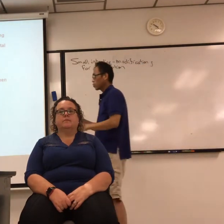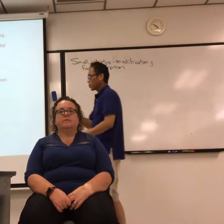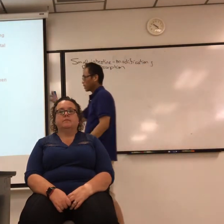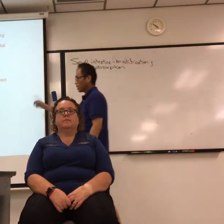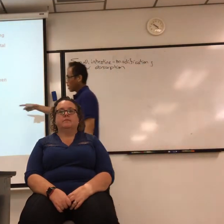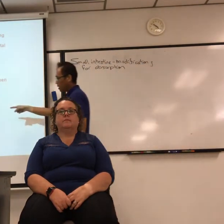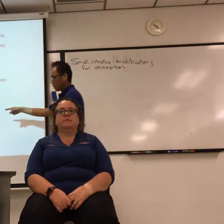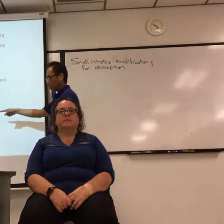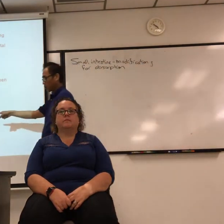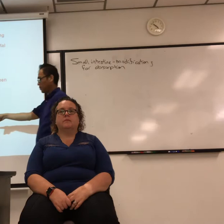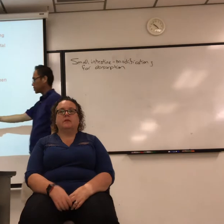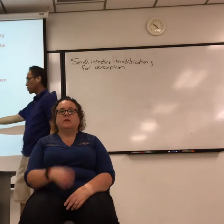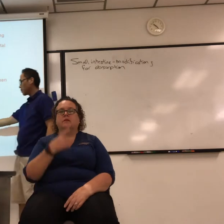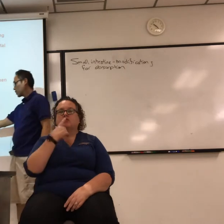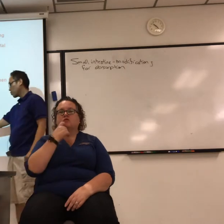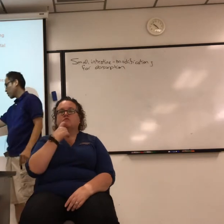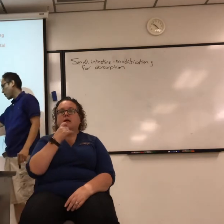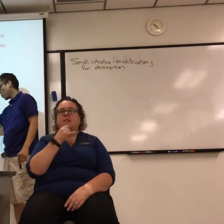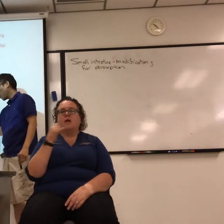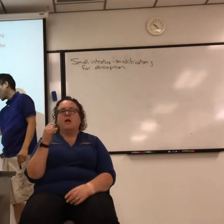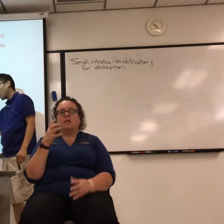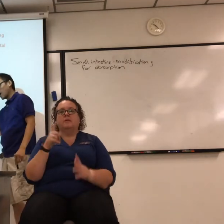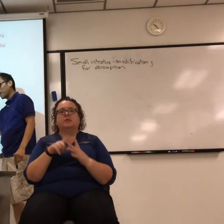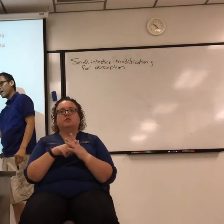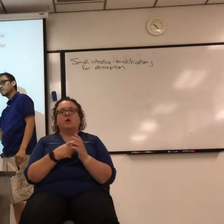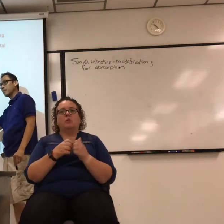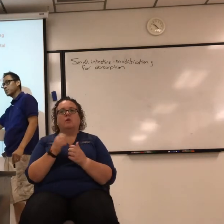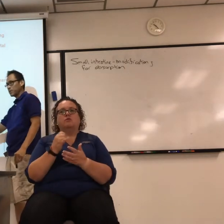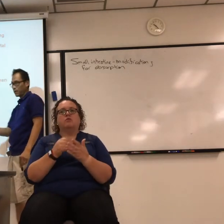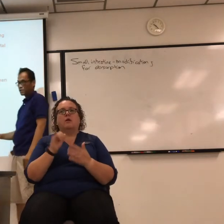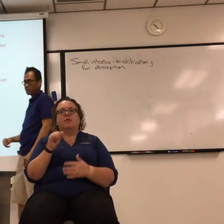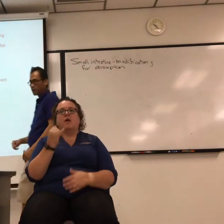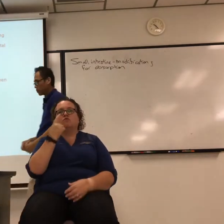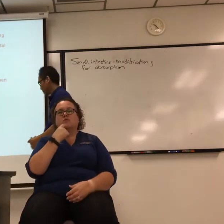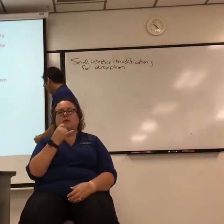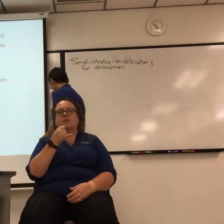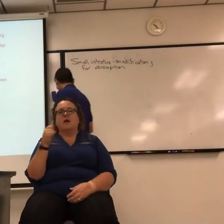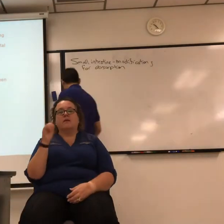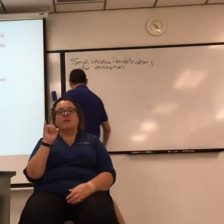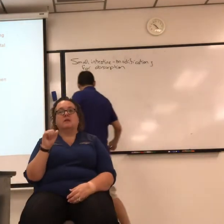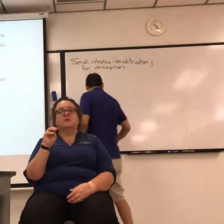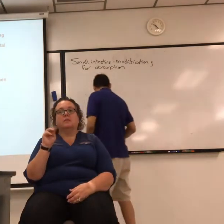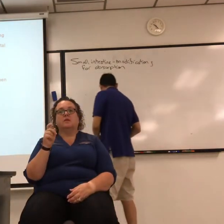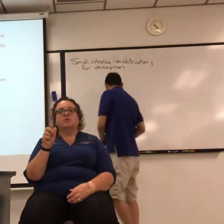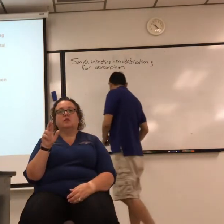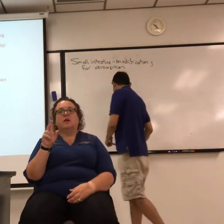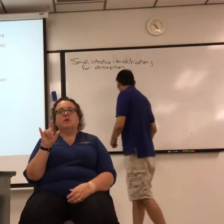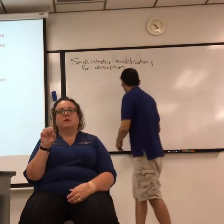There's a little red line here. Let me start by drawing that red line. That's the muscularis mucosa.